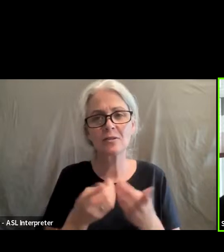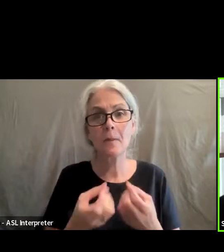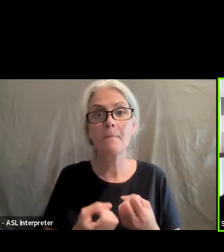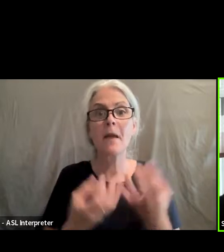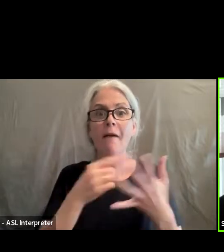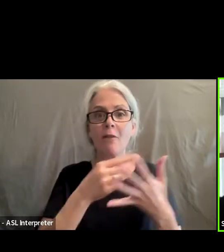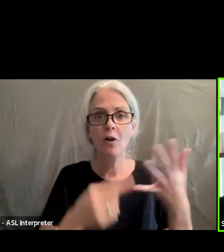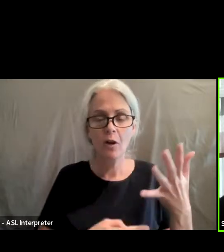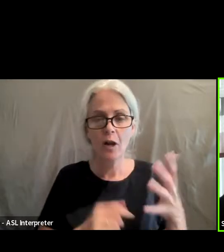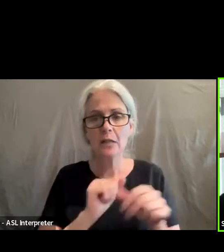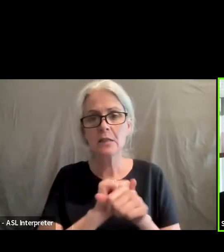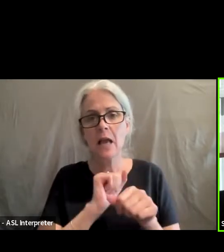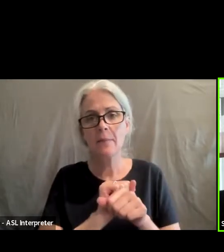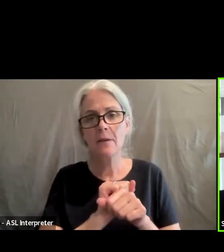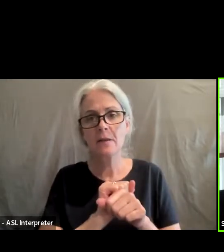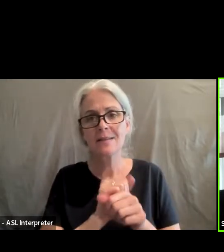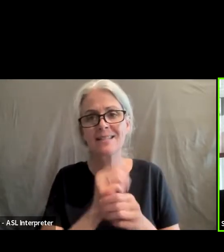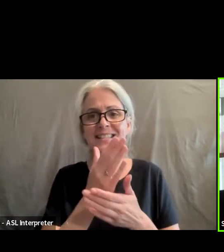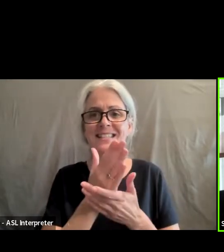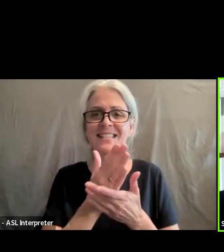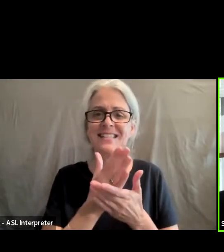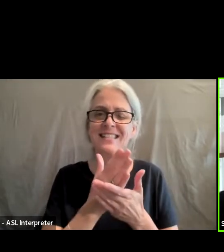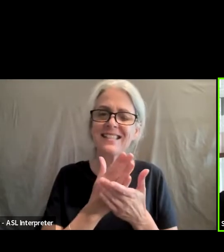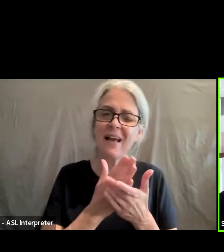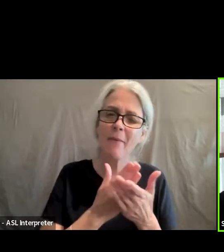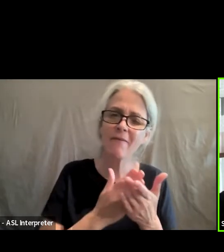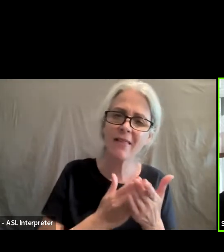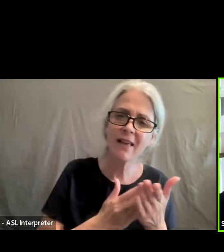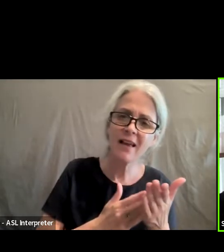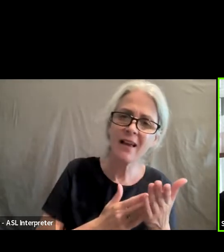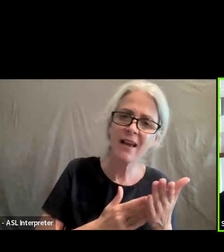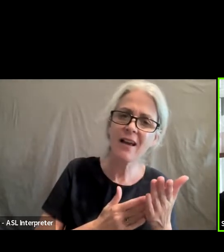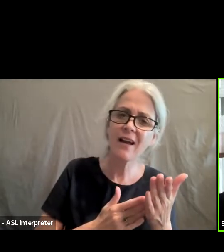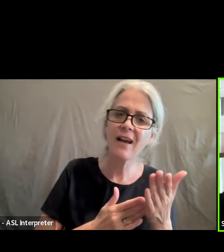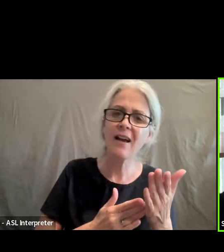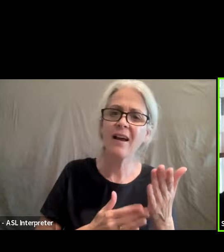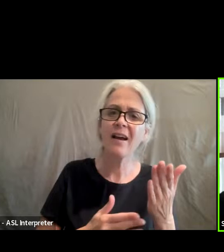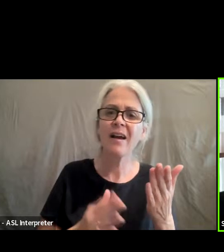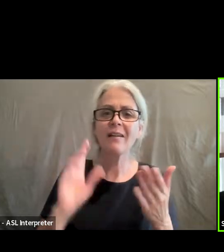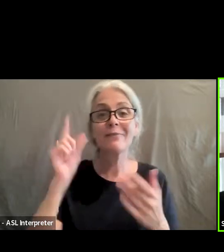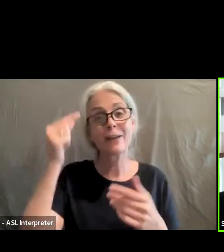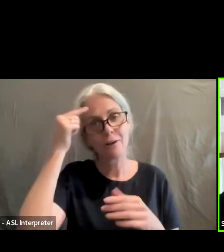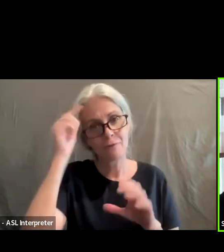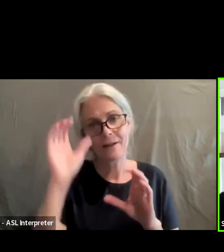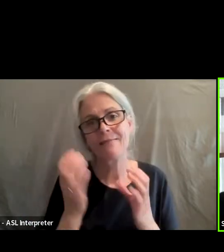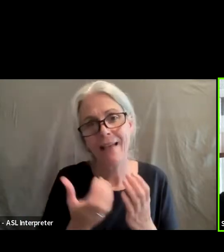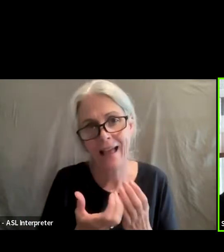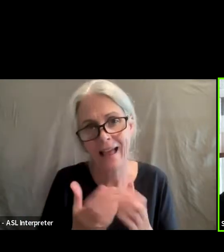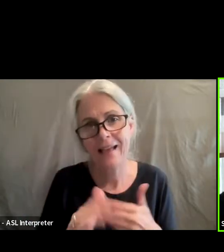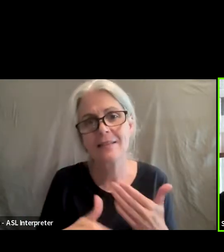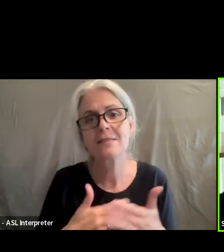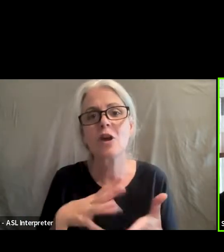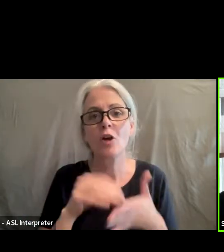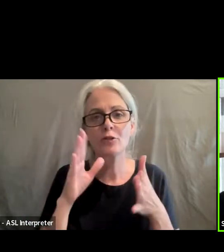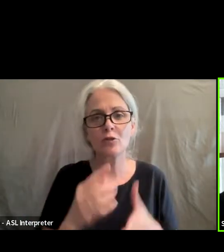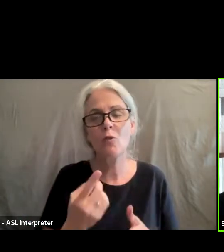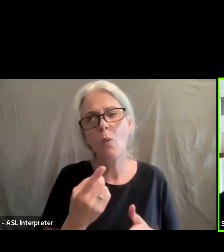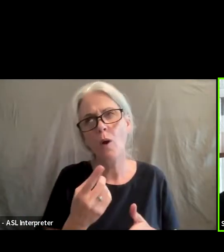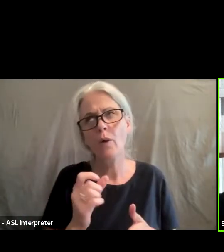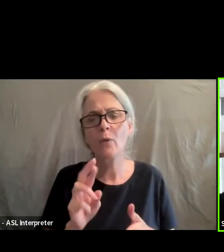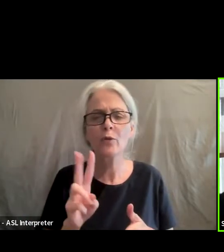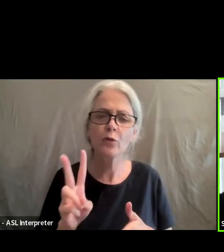several assignments. Some of them are the government class, right? All students take 1 or 2